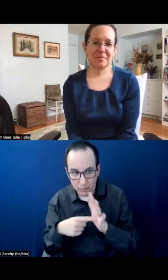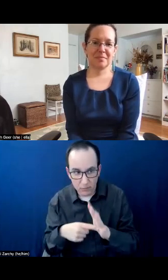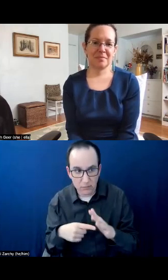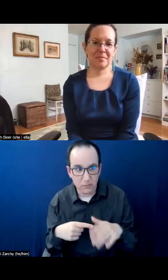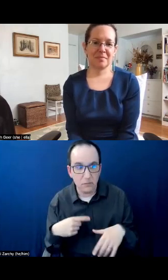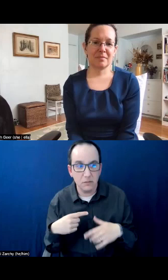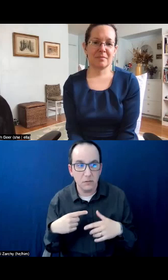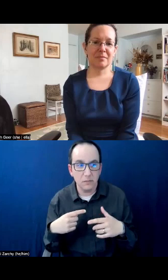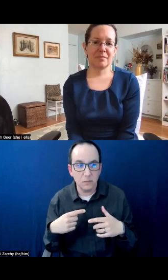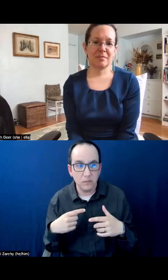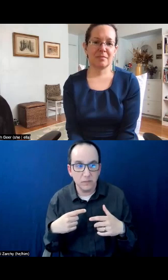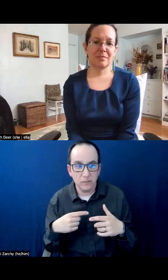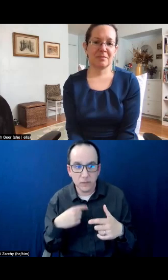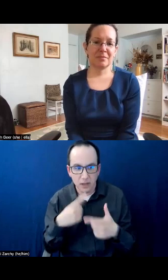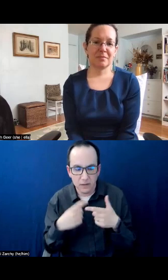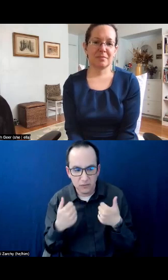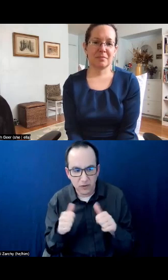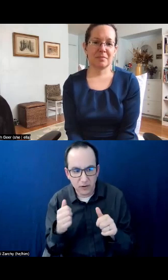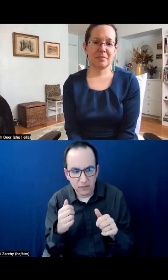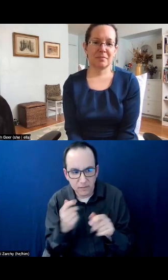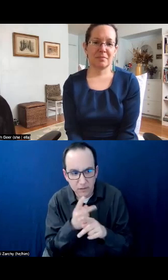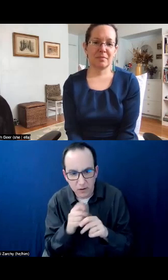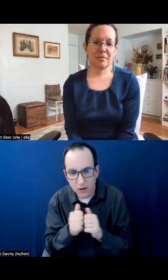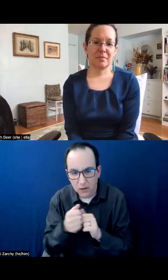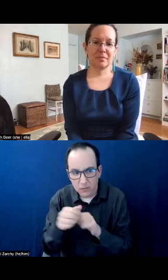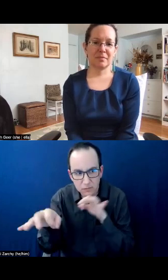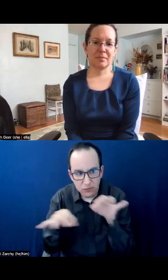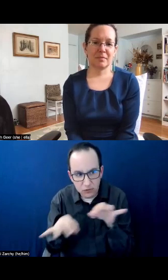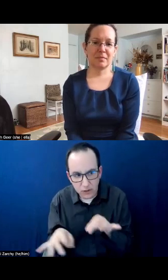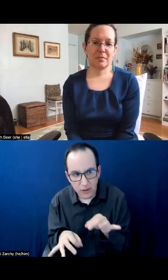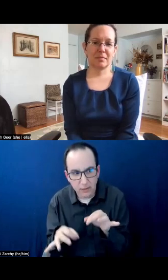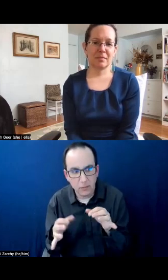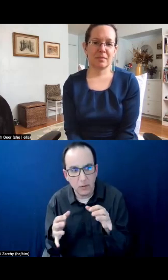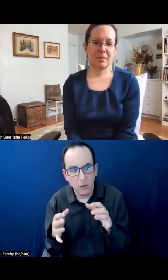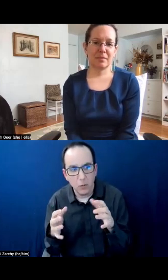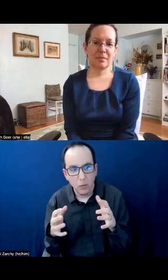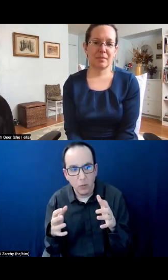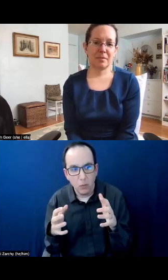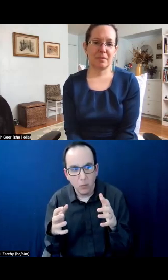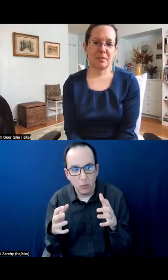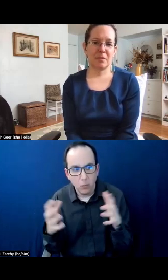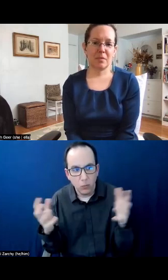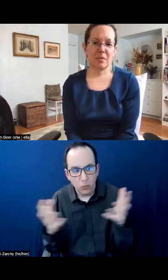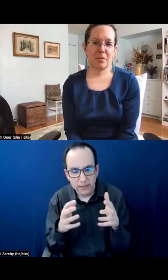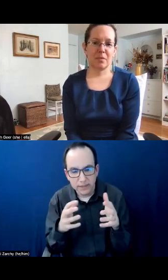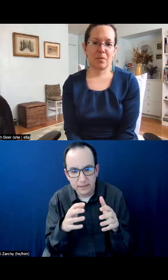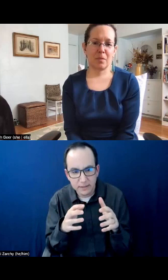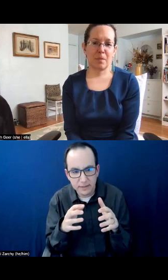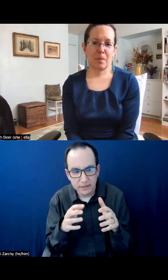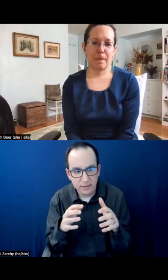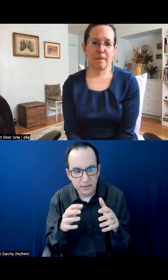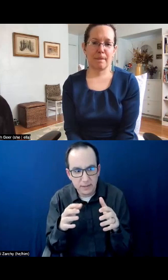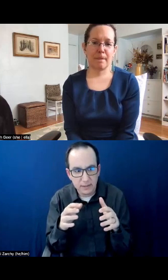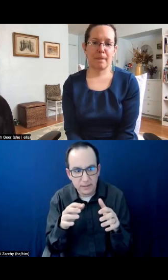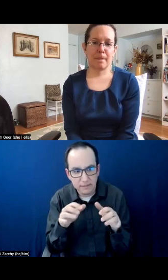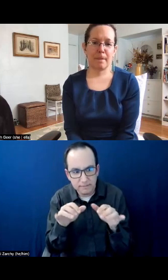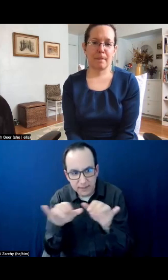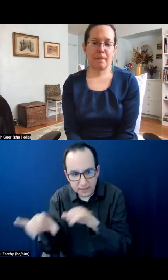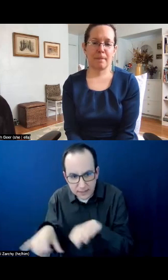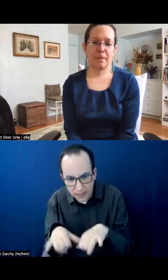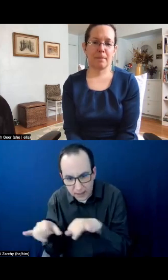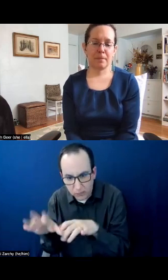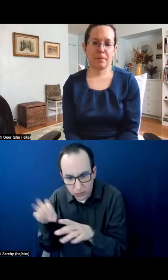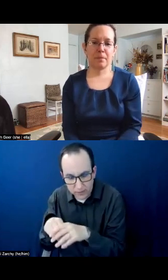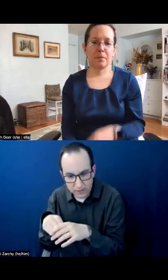and helped them come up with different examples of what that would be, where would we find them, how can we describe them,